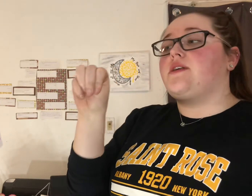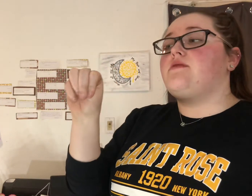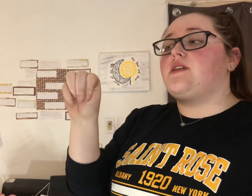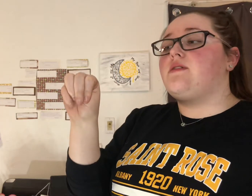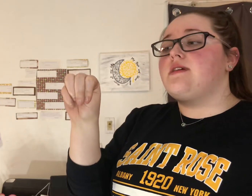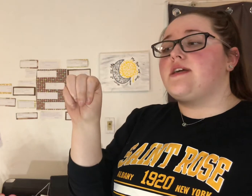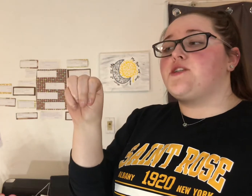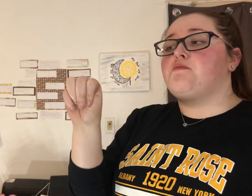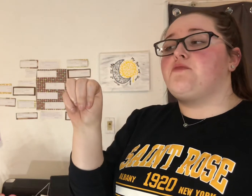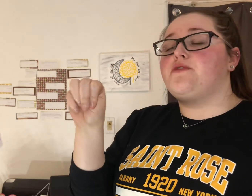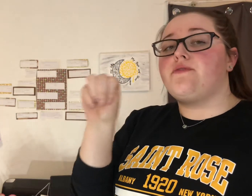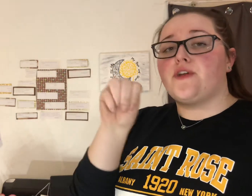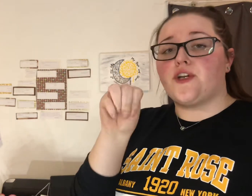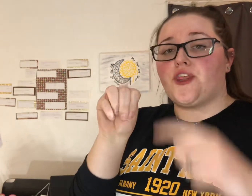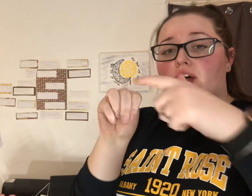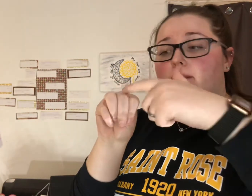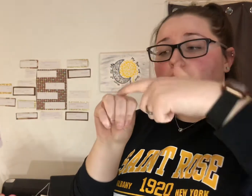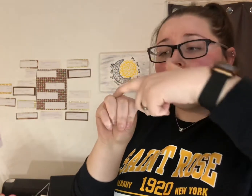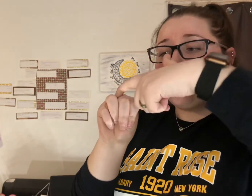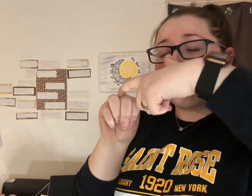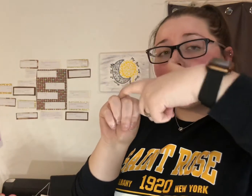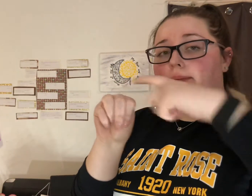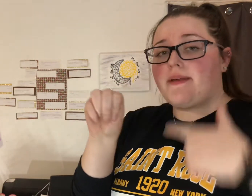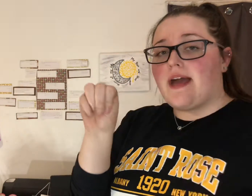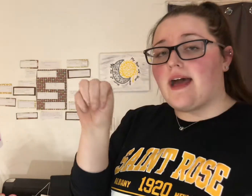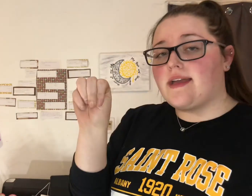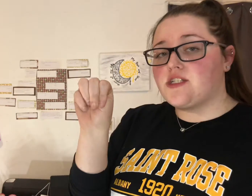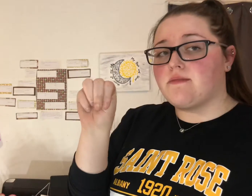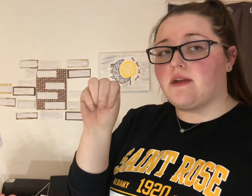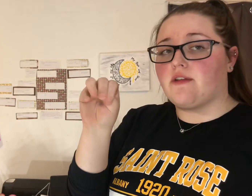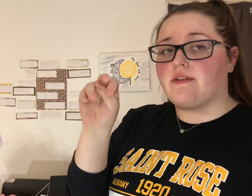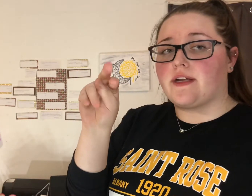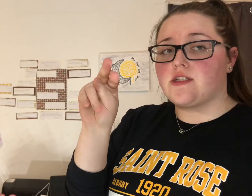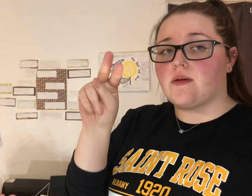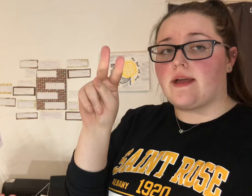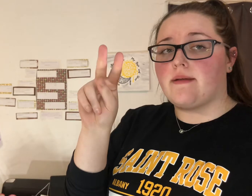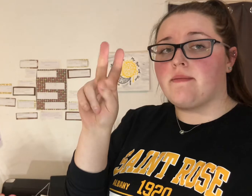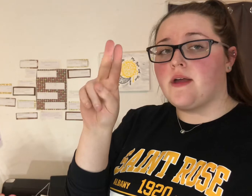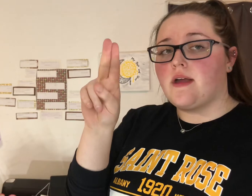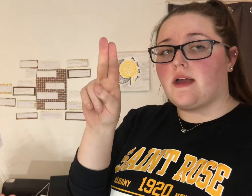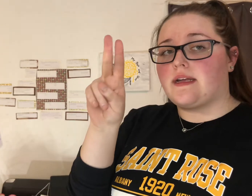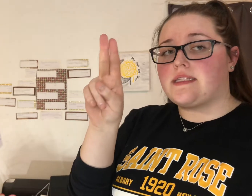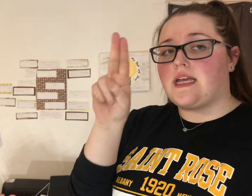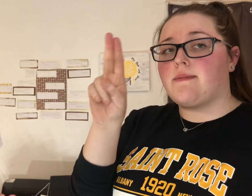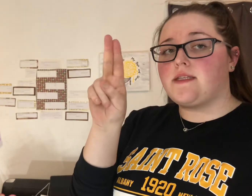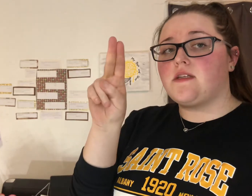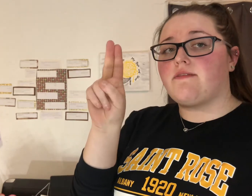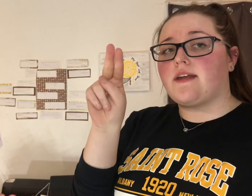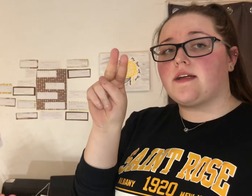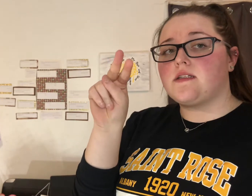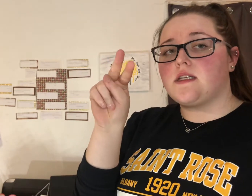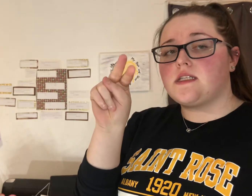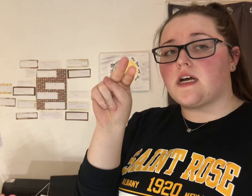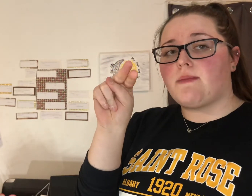do is just move your thumb right behind your middle finger. So I'm gonna take my two fingers, tuck my